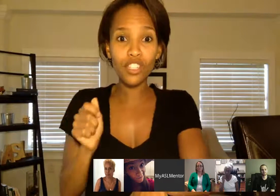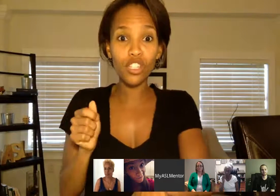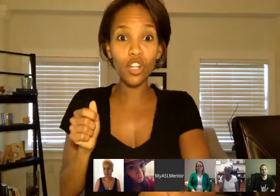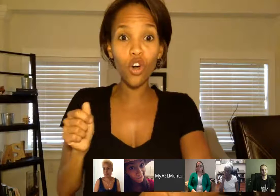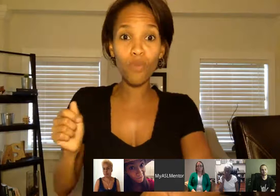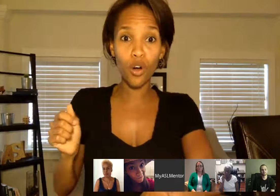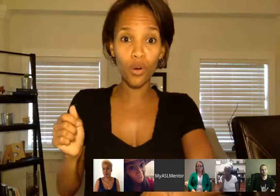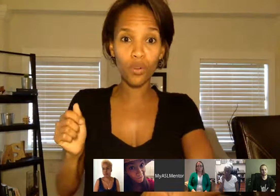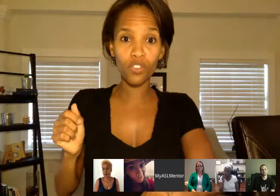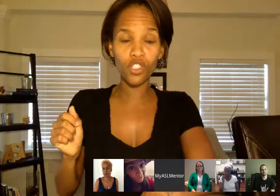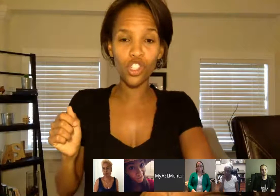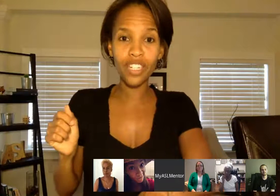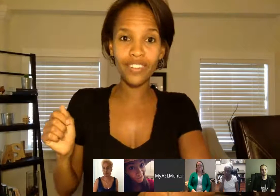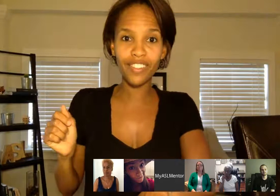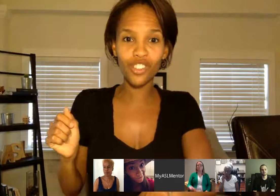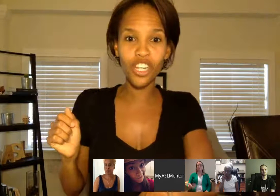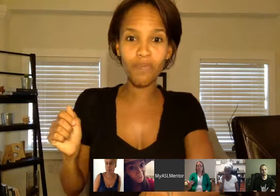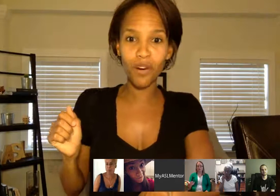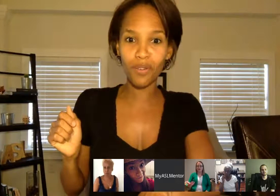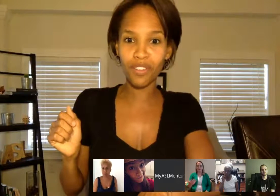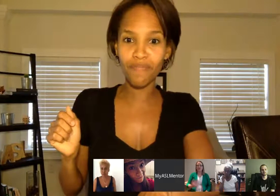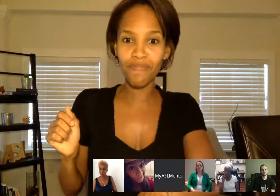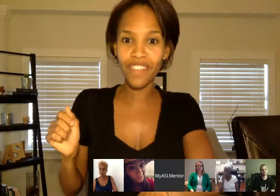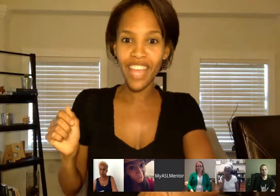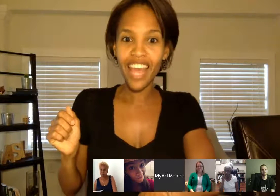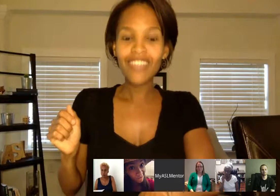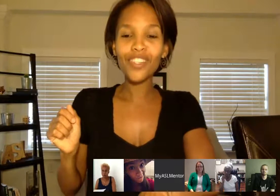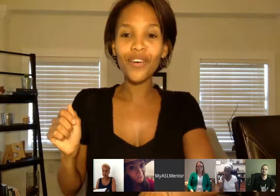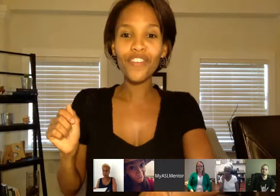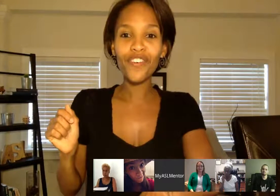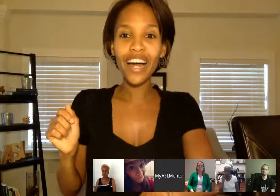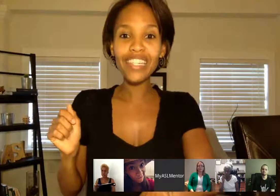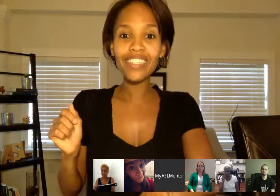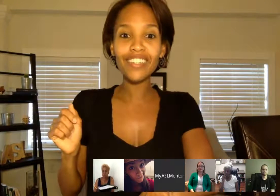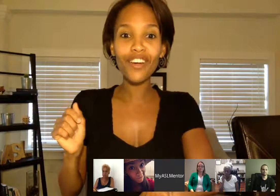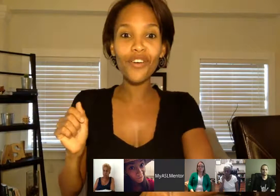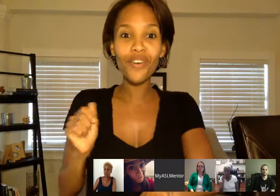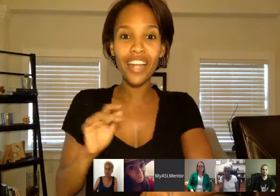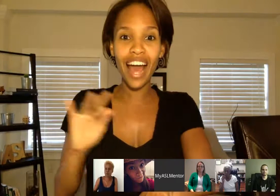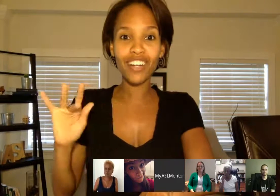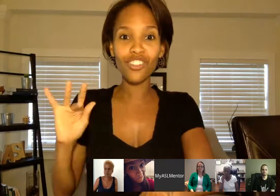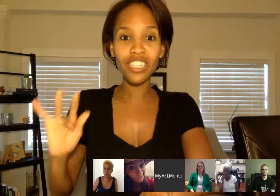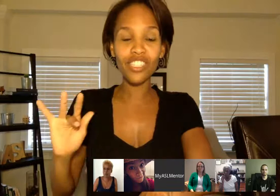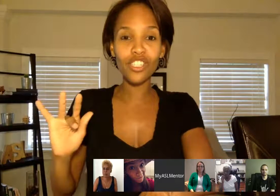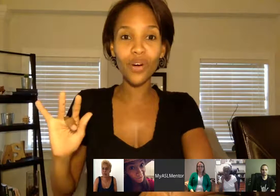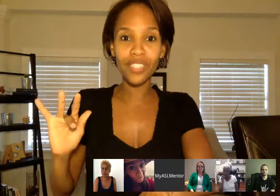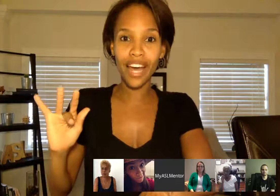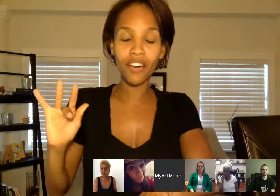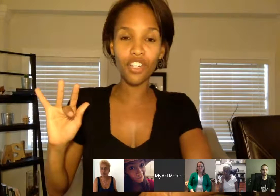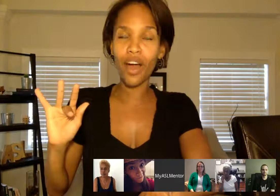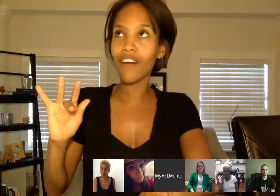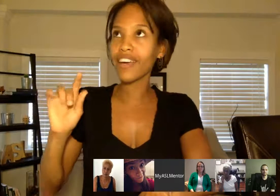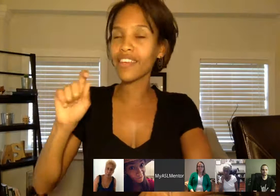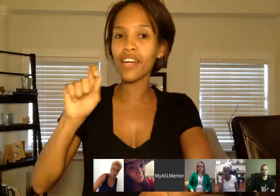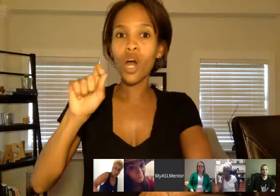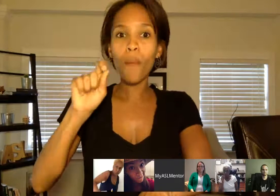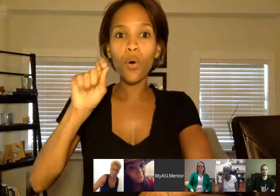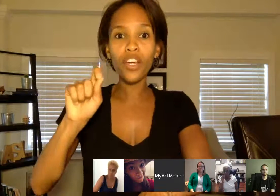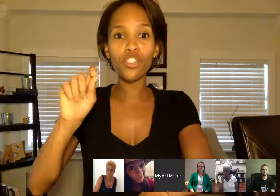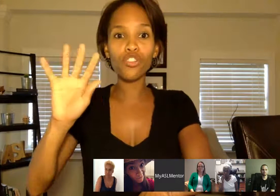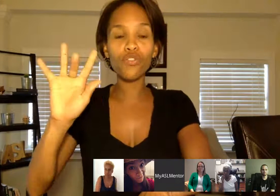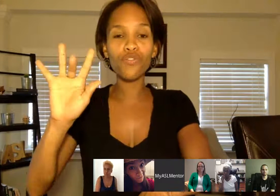YouTube has a slow-mo cheat mode. So if you guys didn't know, you can actually slow it down, and you have, I